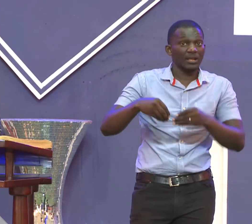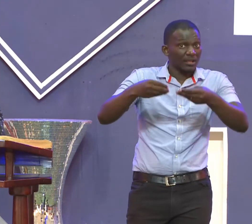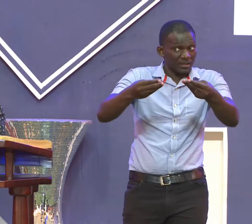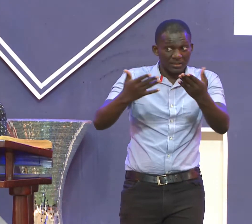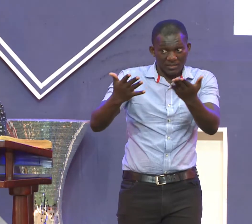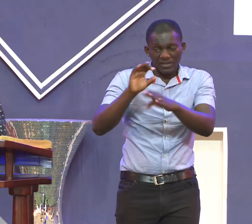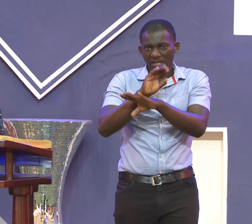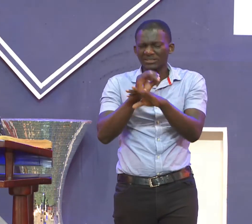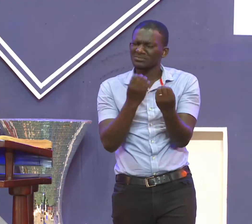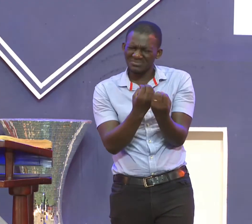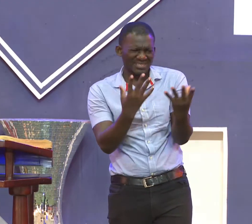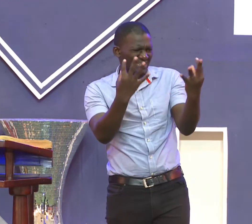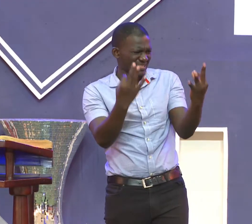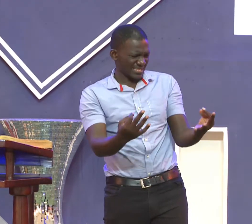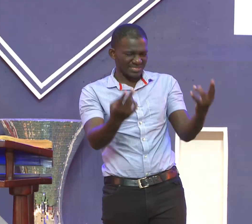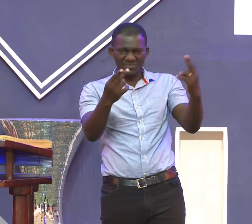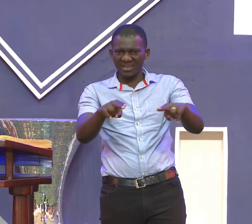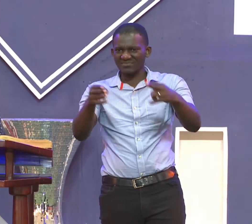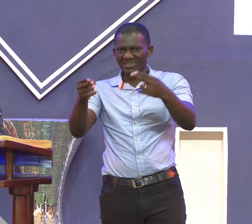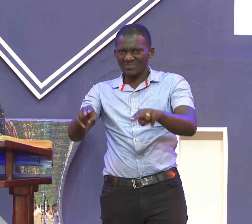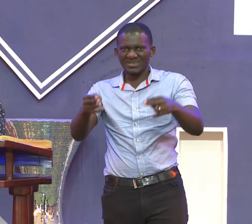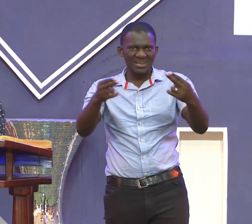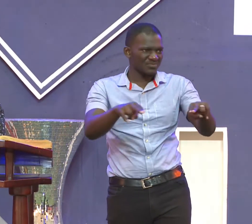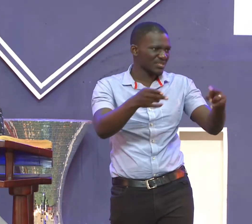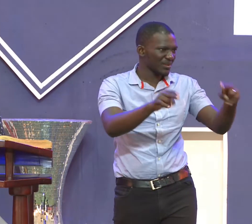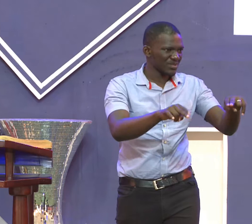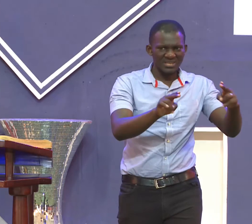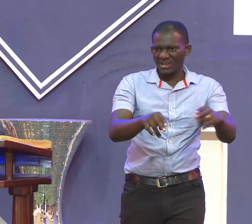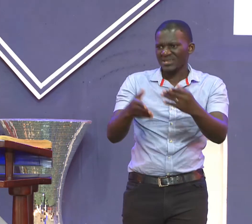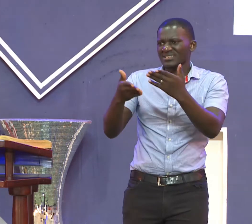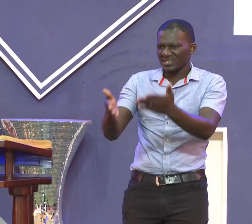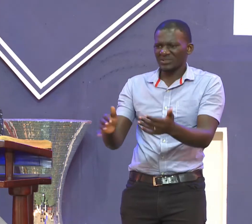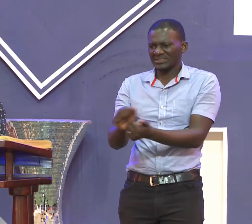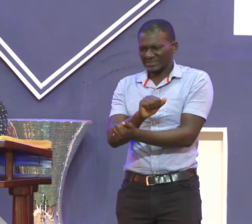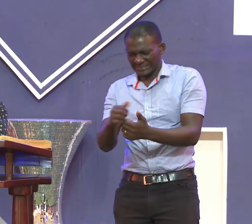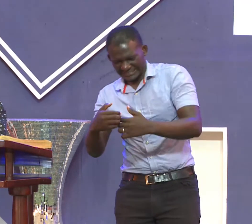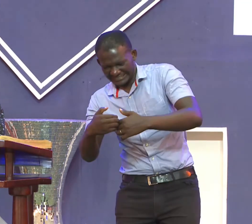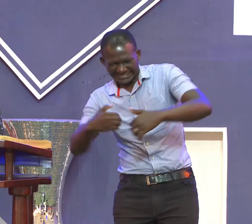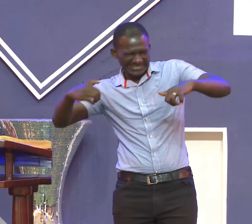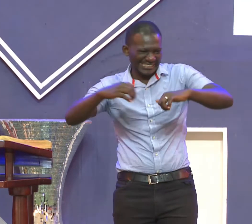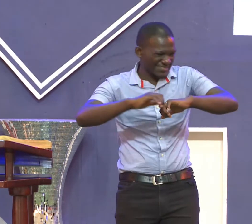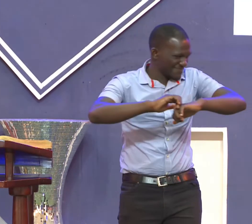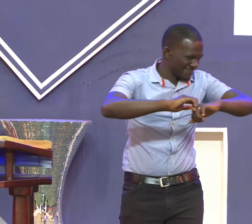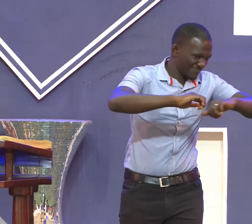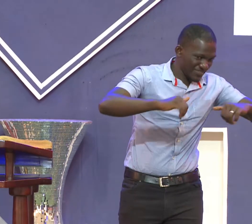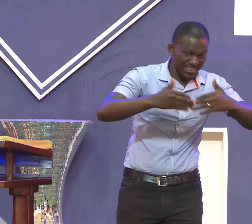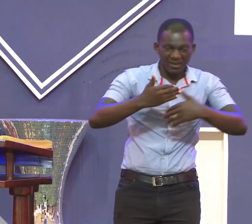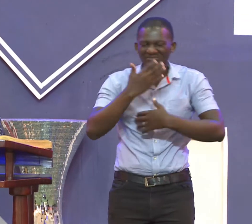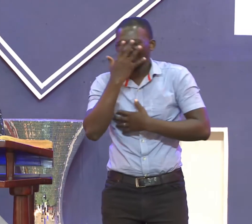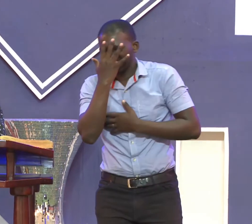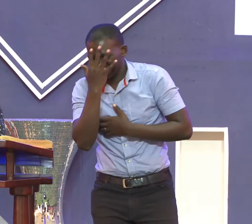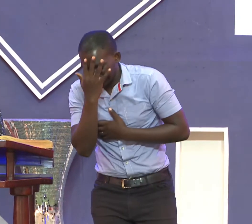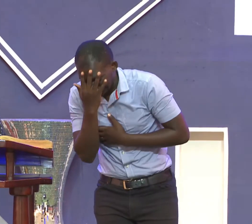gives us ebintu bingi byali bibaddewo that many things that had happened nga waliwo kuyuzibwa when there was being told about, there